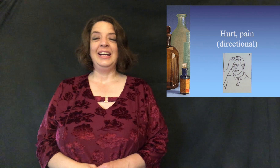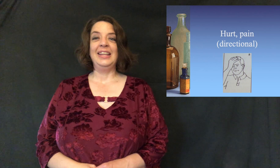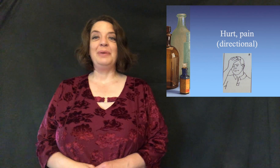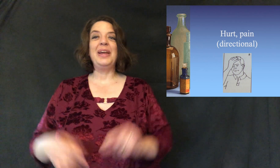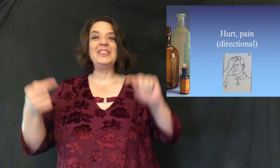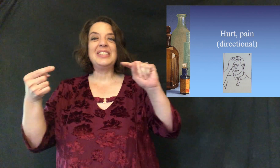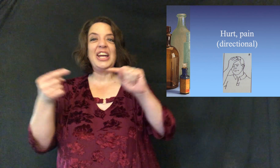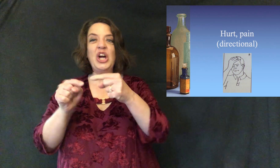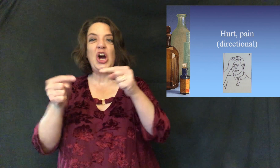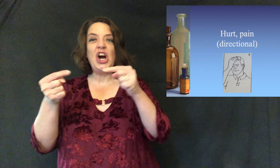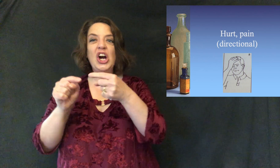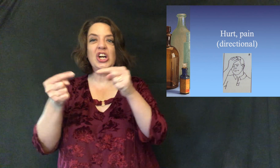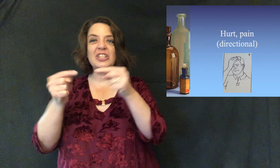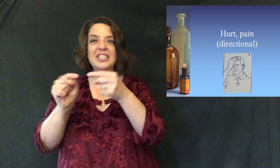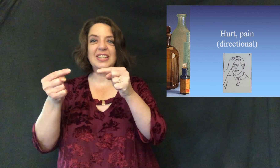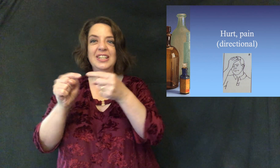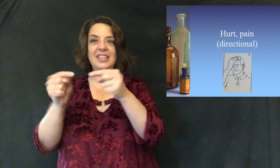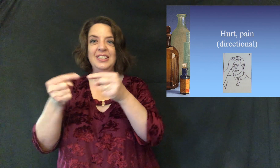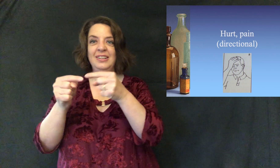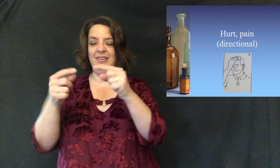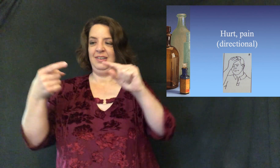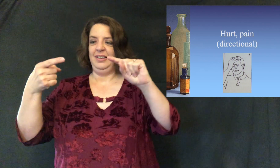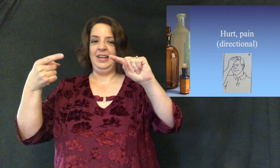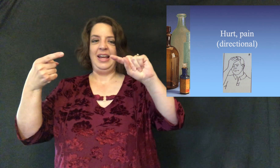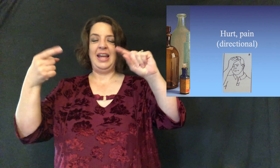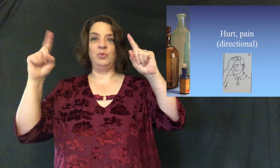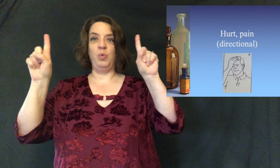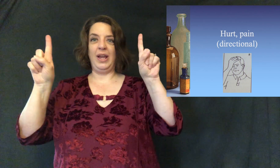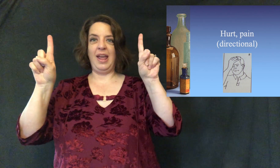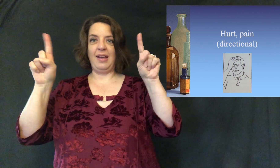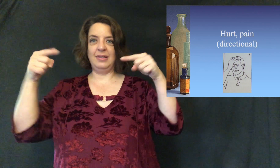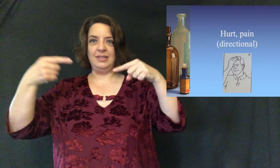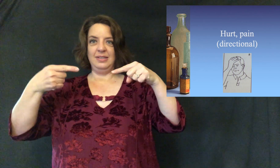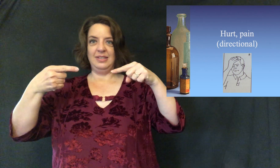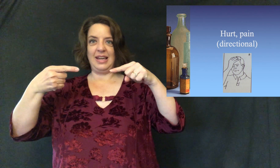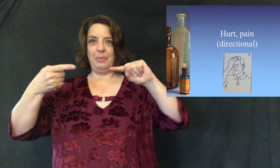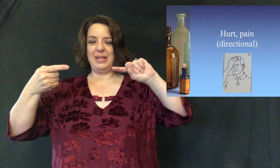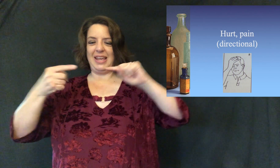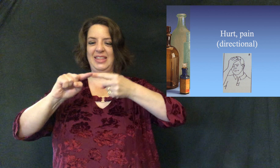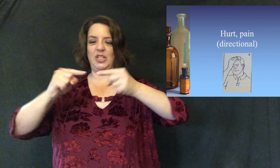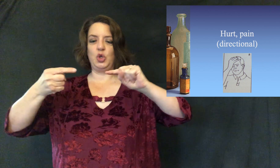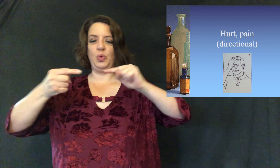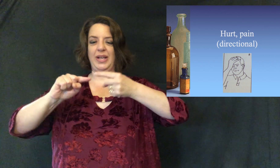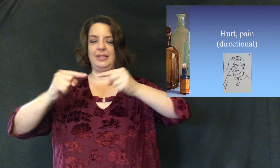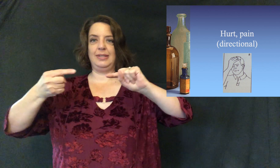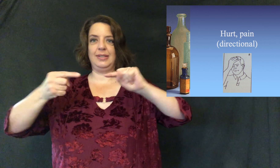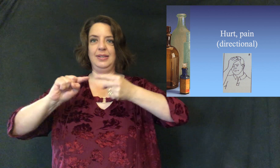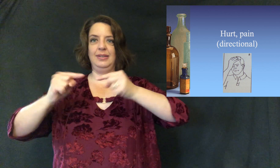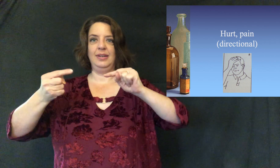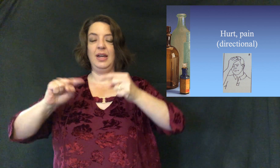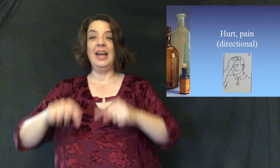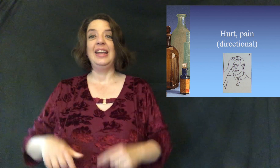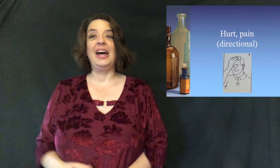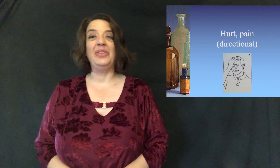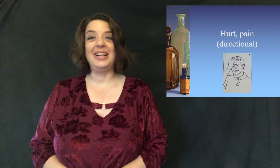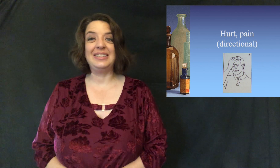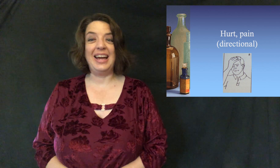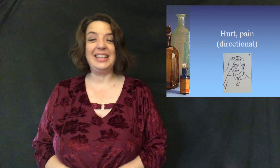Then we have the sign hurt. It's one hand sideways and they twist. Now that sign can